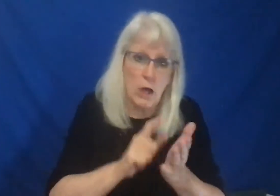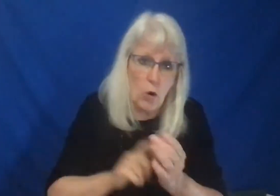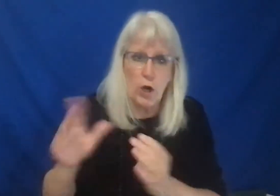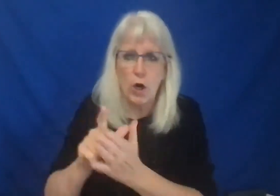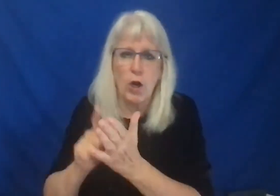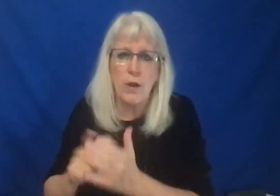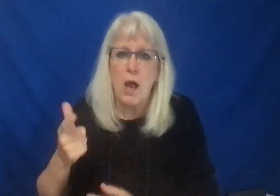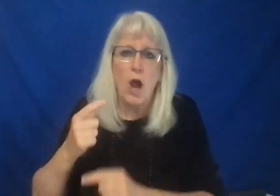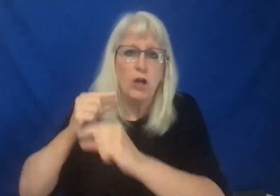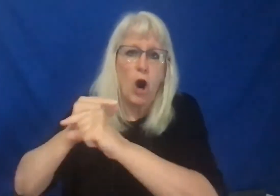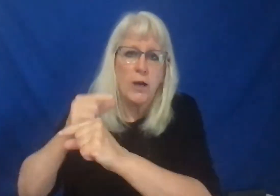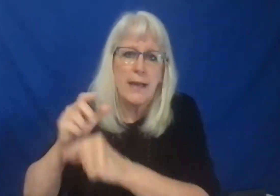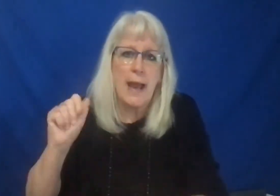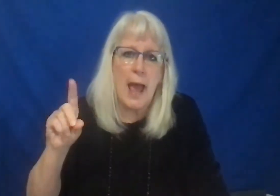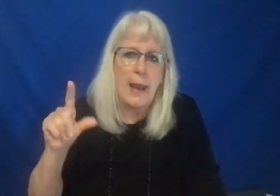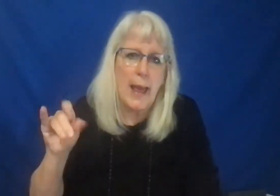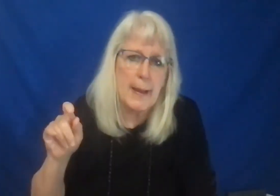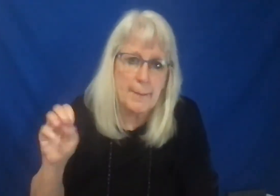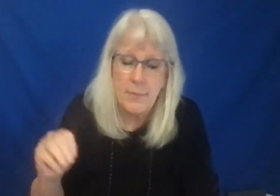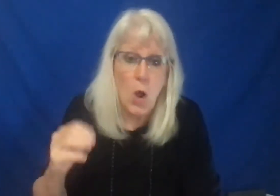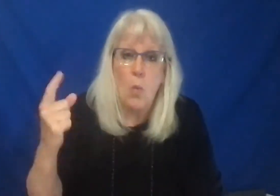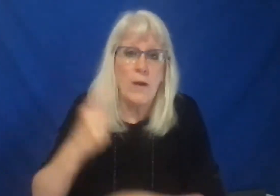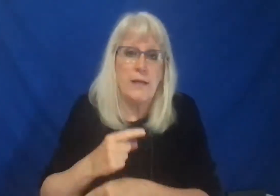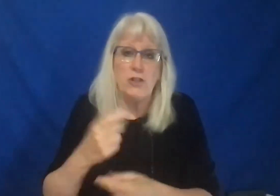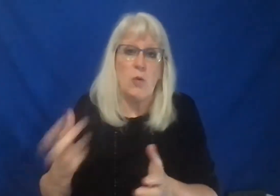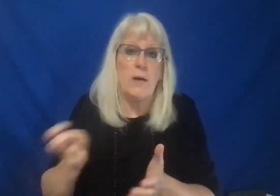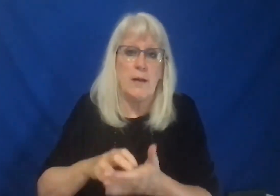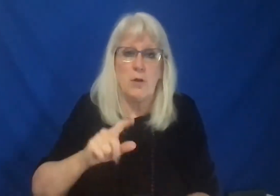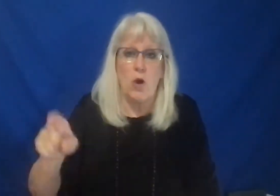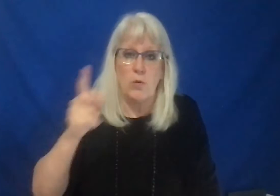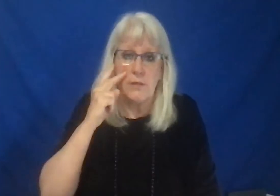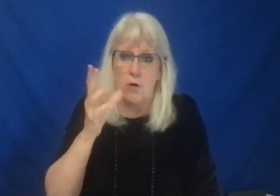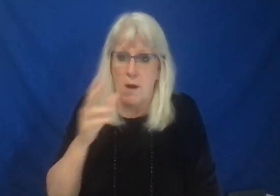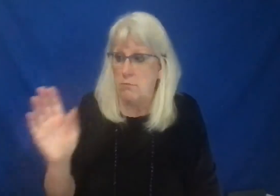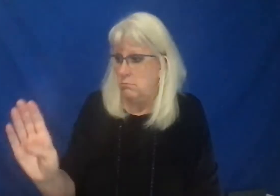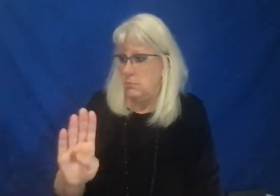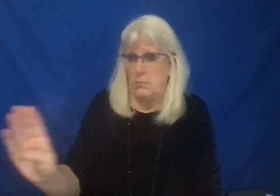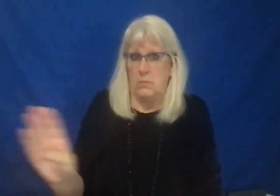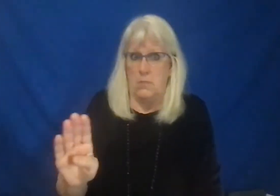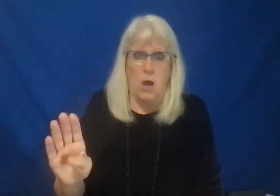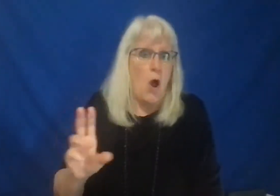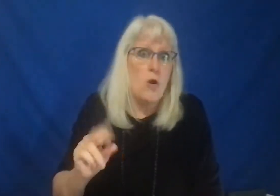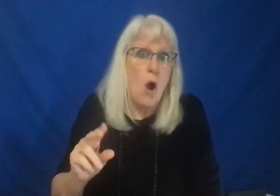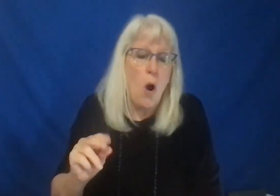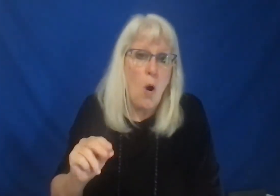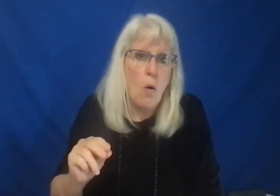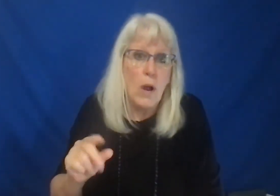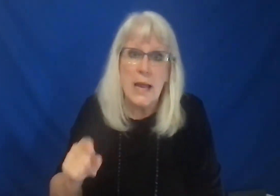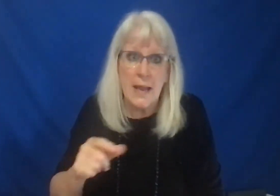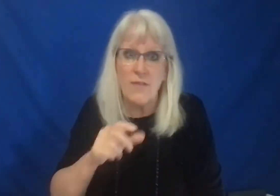know, one morning she didn't want to get up and go see her mom. And I was like, well, you know, that's between her mom and her. And then I found out that I would be taken to court if she didn't get her